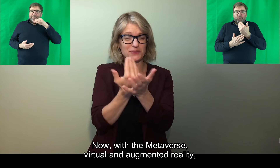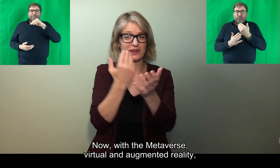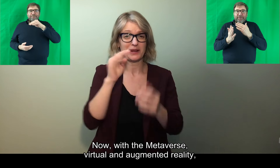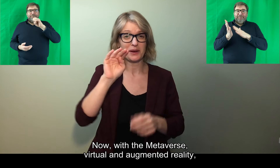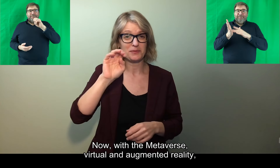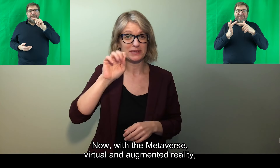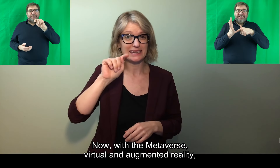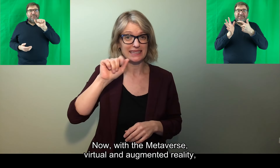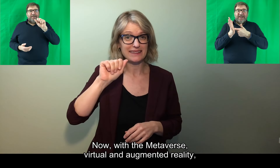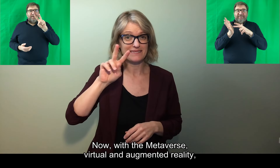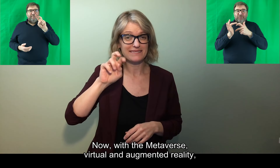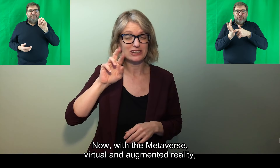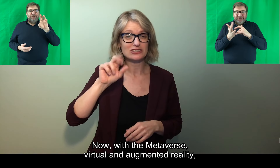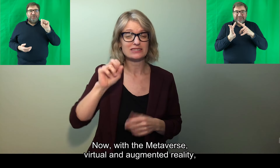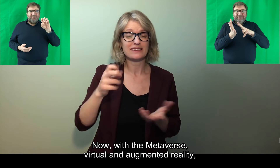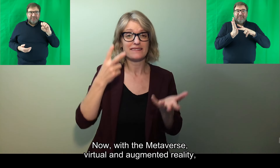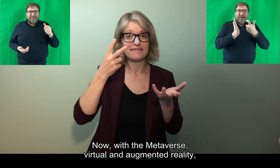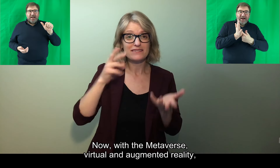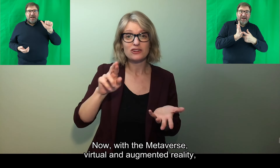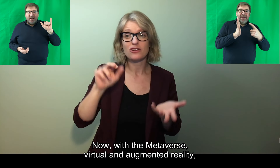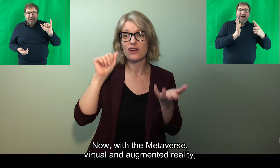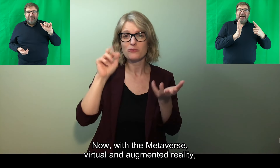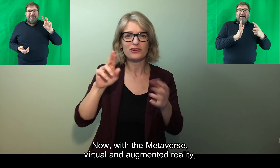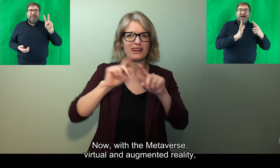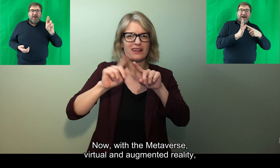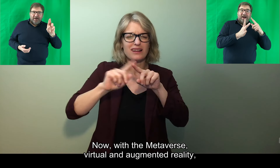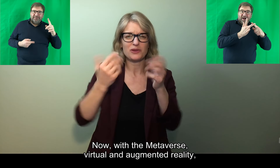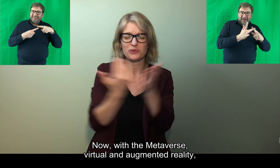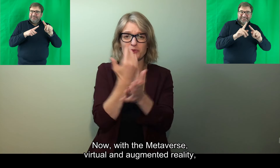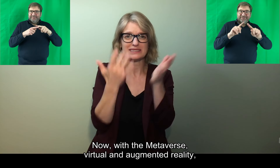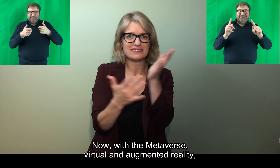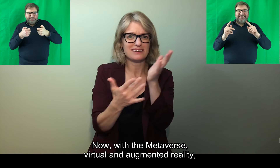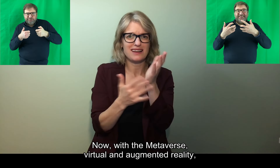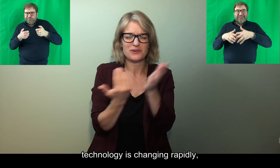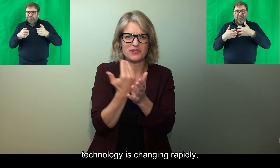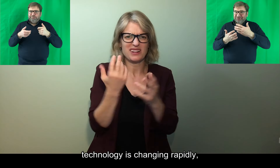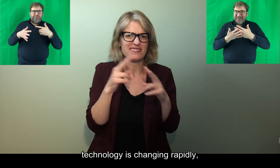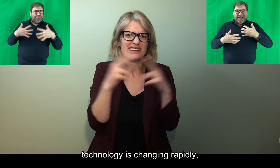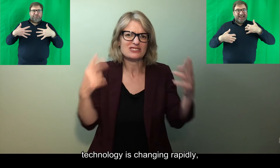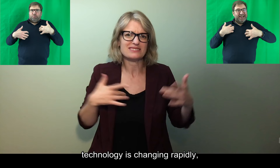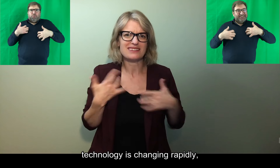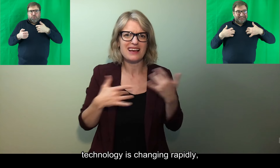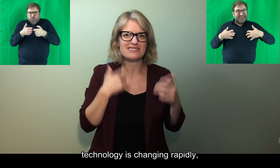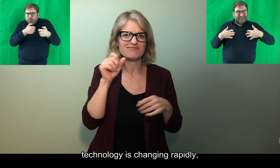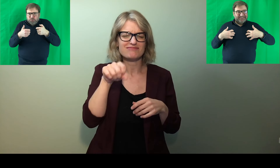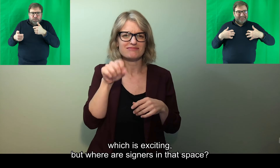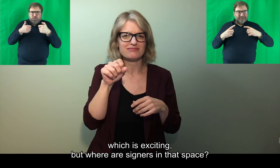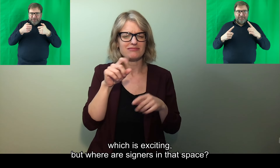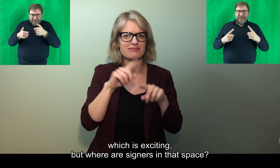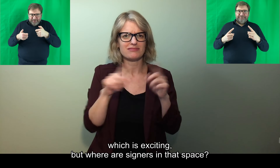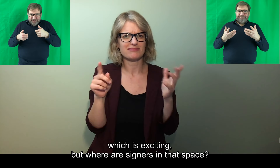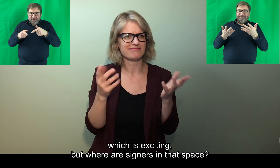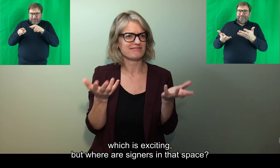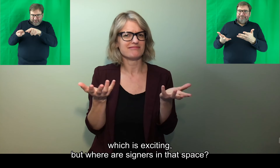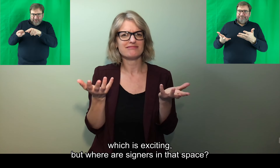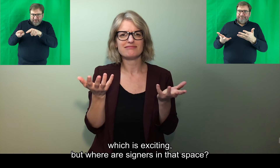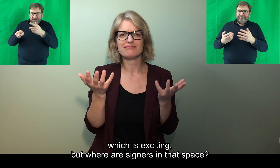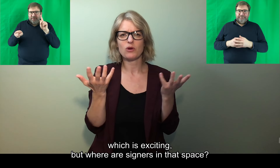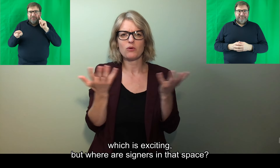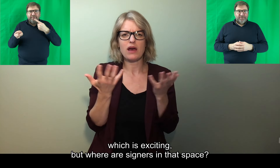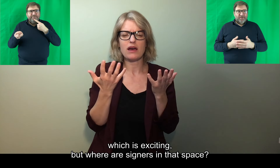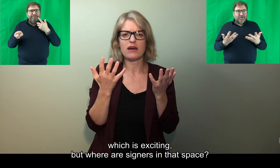Now, with the metaverse, virtual and augmented reality, technology is changing rapidly, which is exciting,